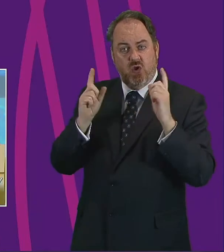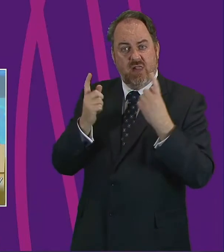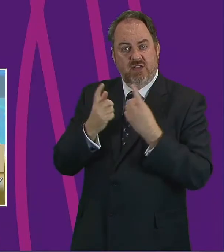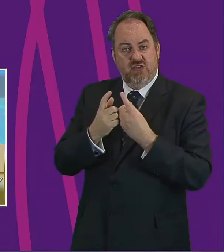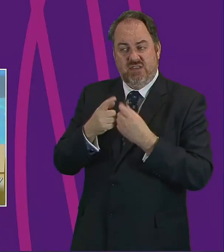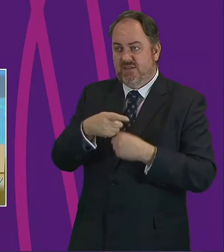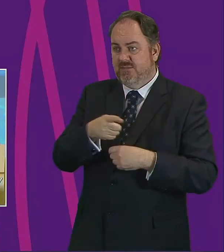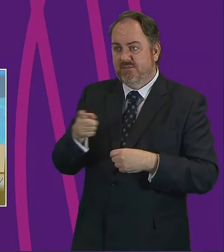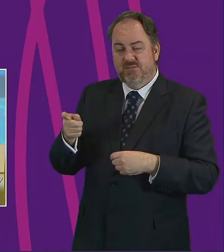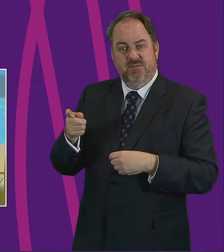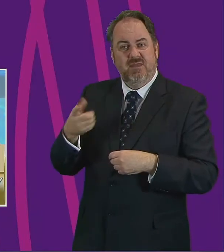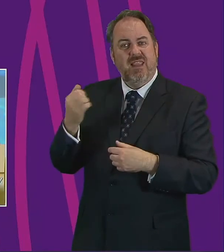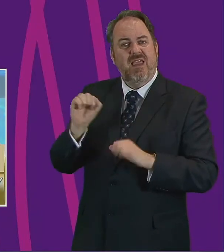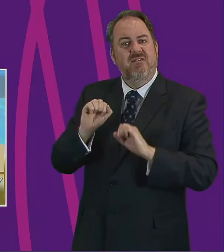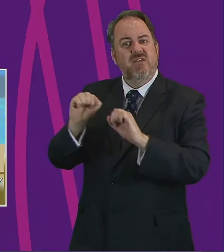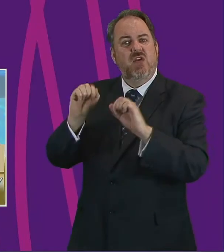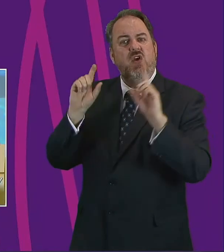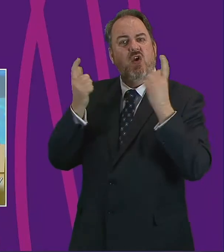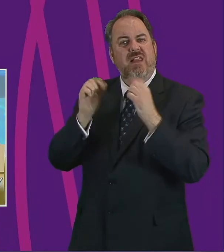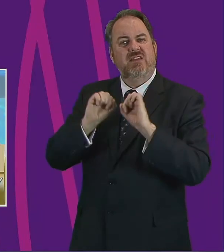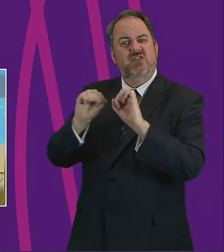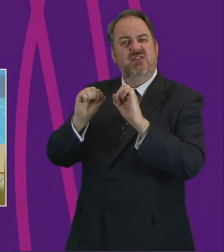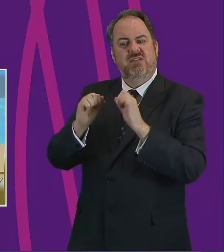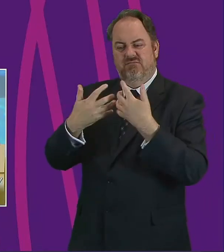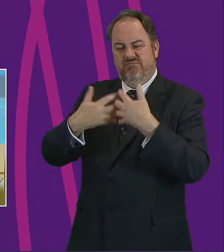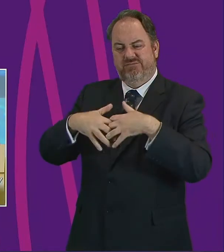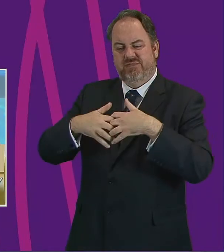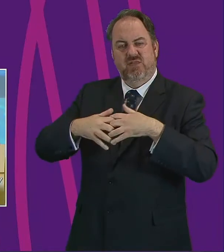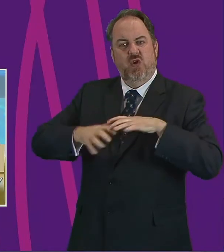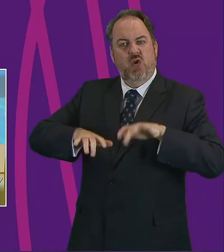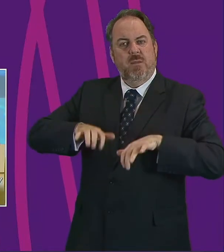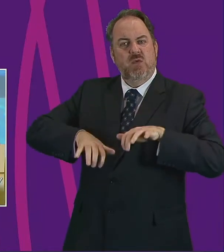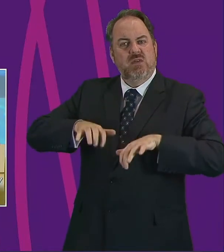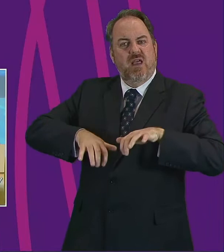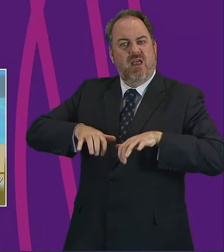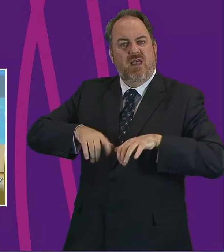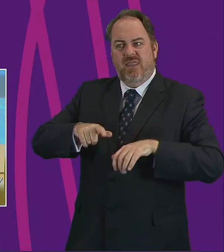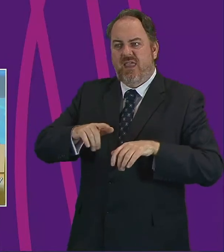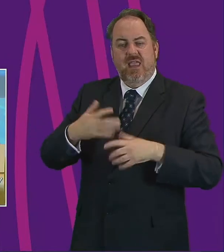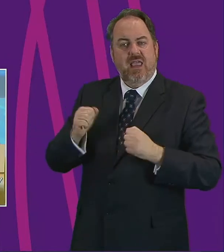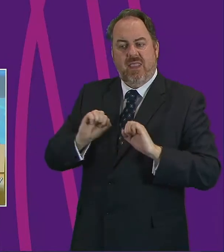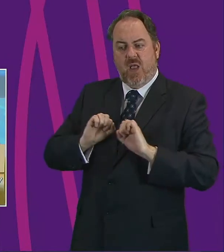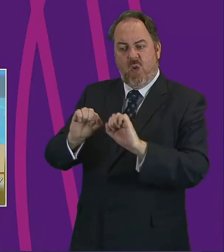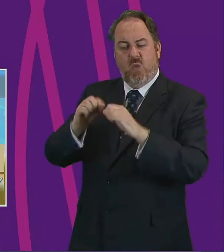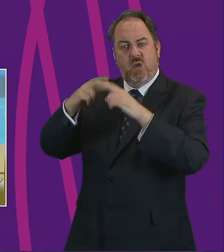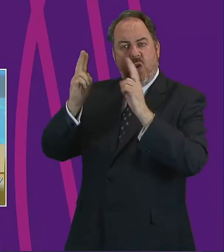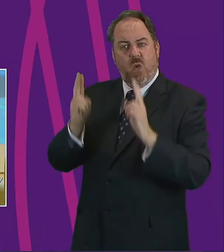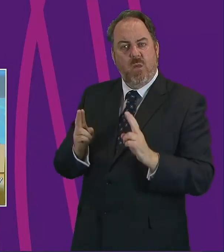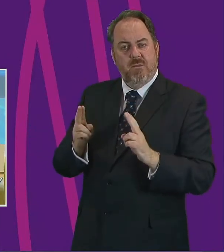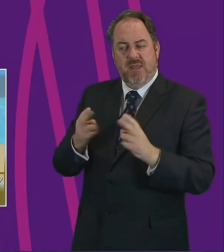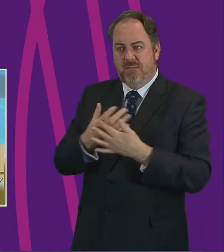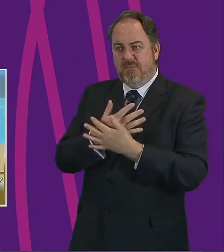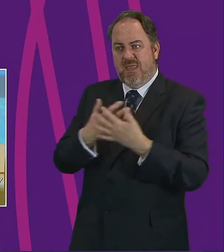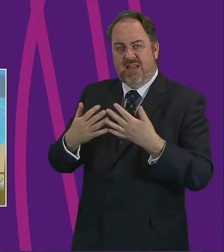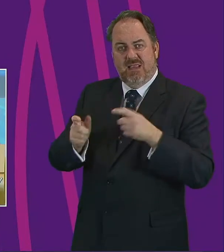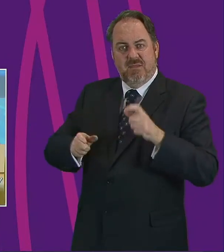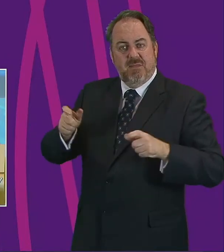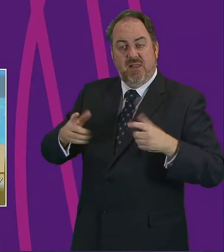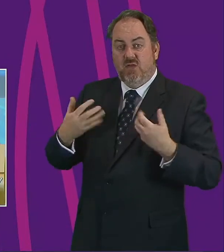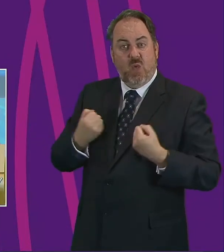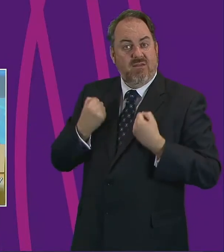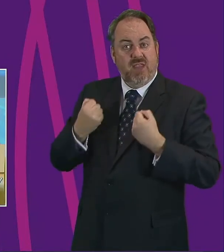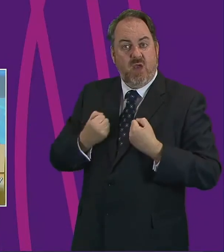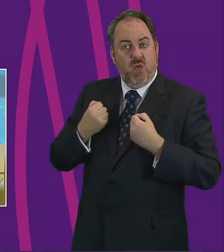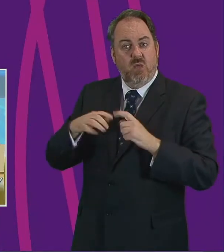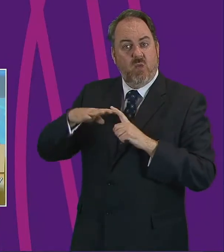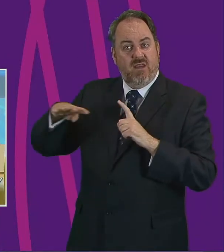college IT and don't have laptops or broadband at home either. Will the support announced be open to those students